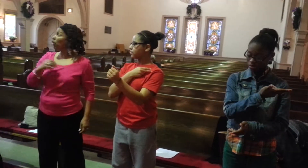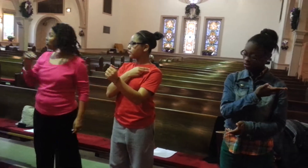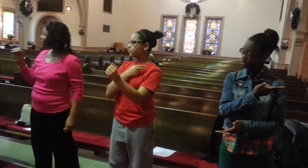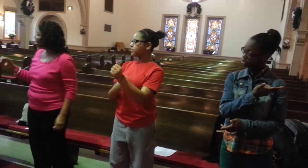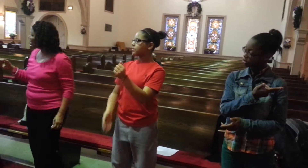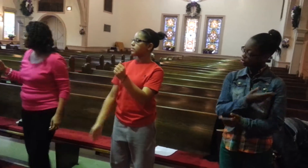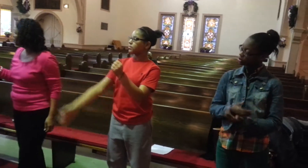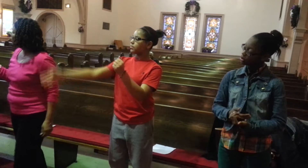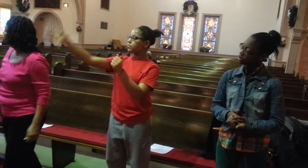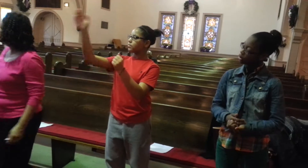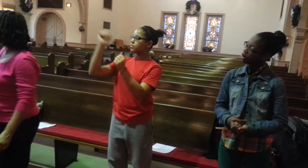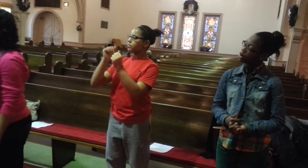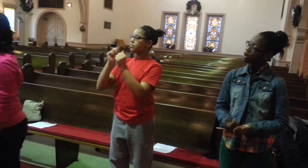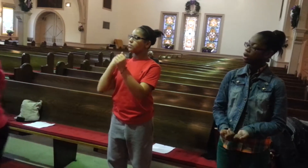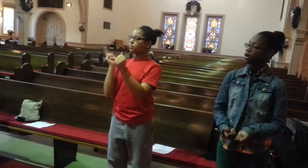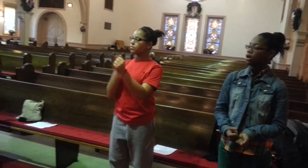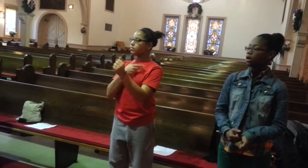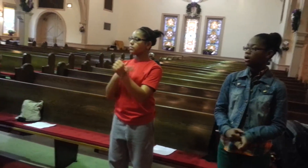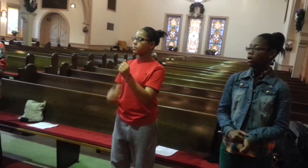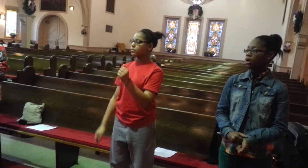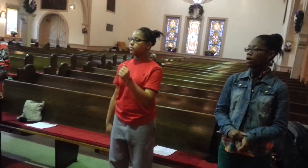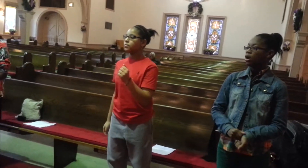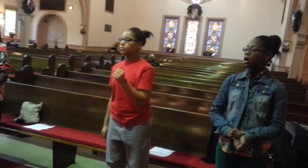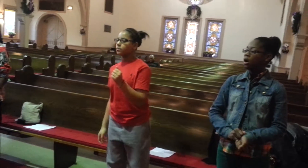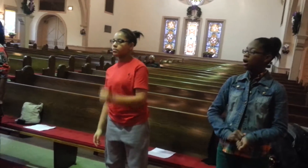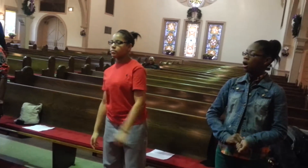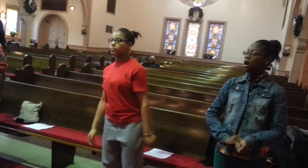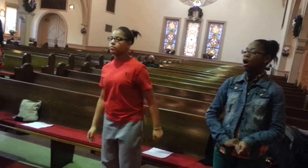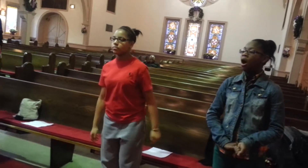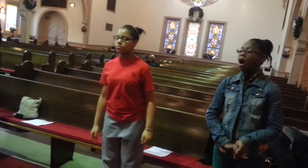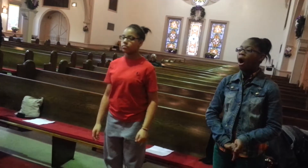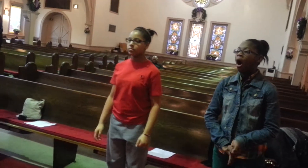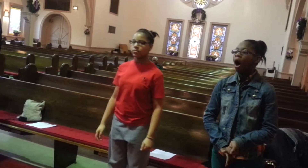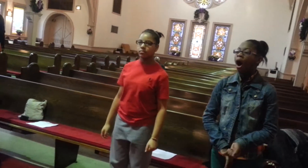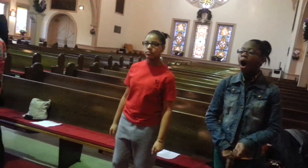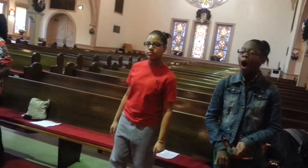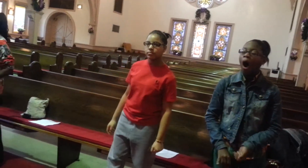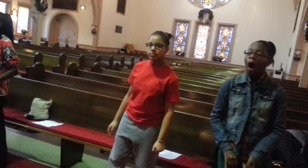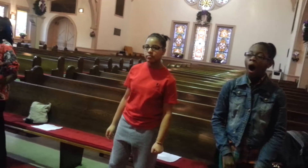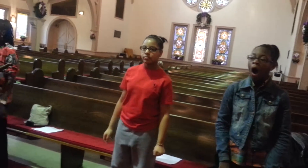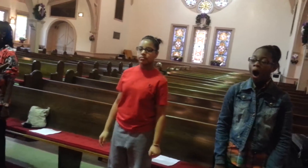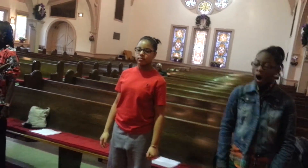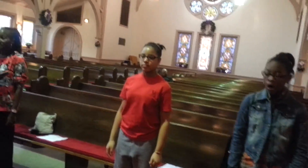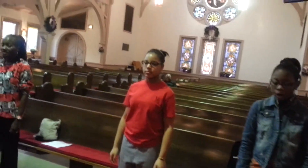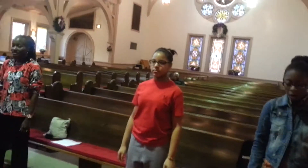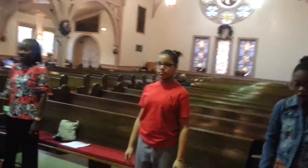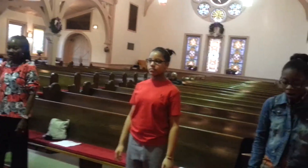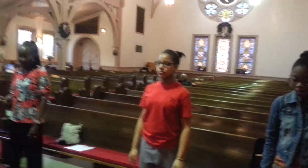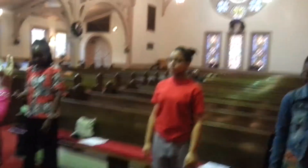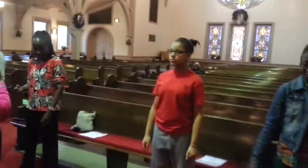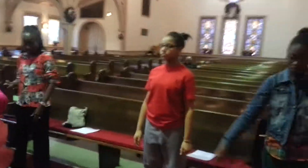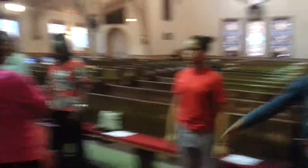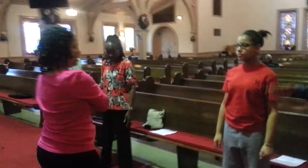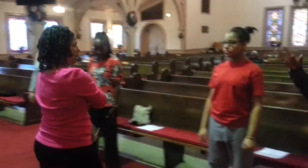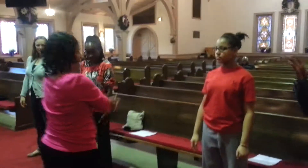go to us, you get rid of your width. Okay. When you go to us, when you do the us,